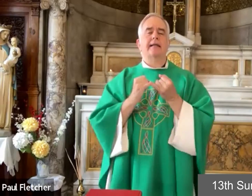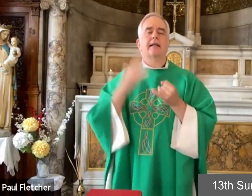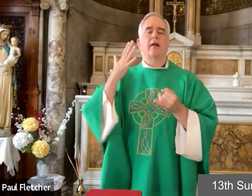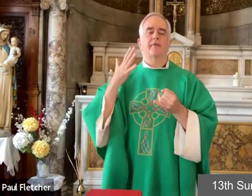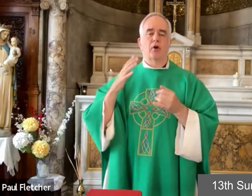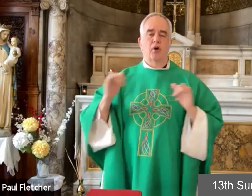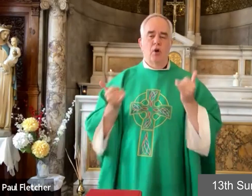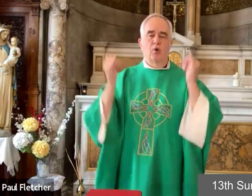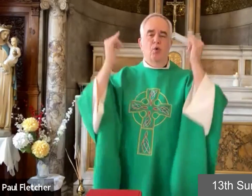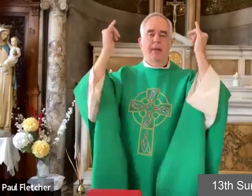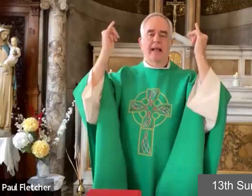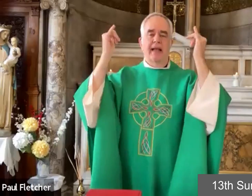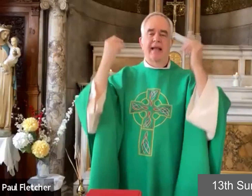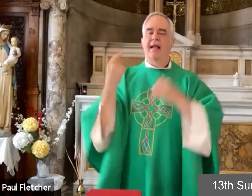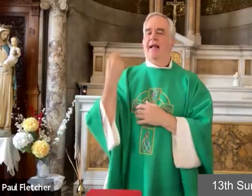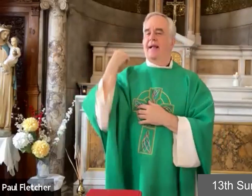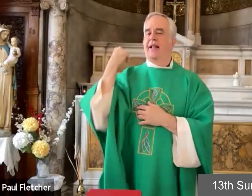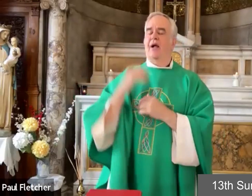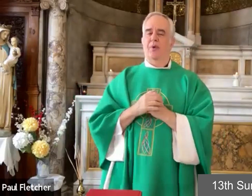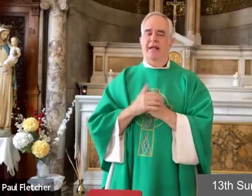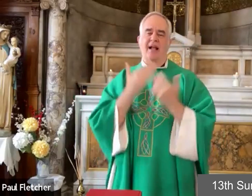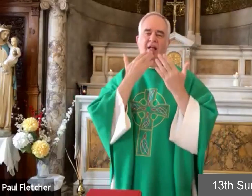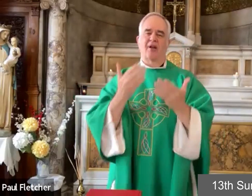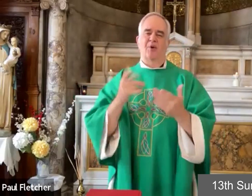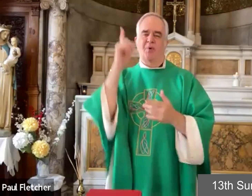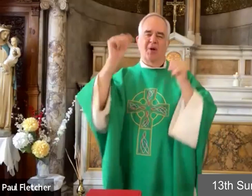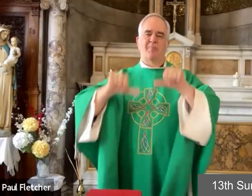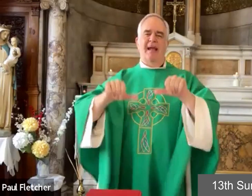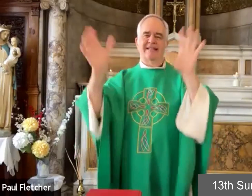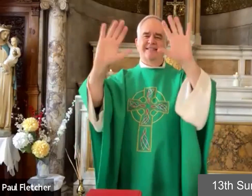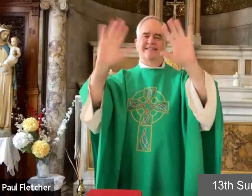my silver jubilee last week. Thank you. God bless.